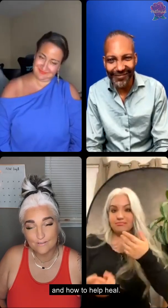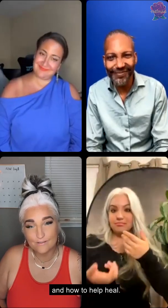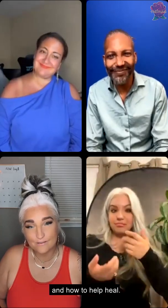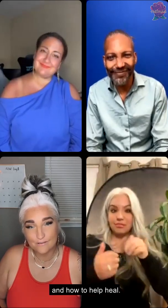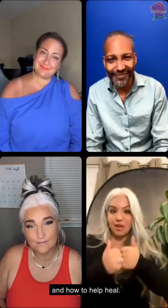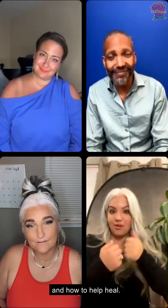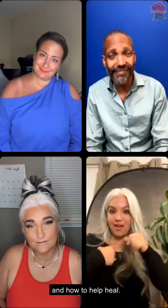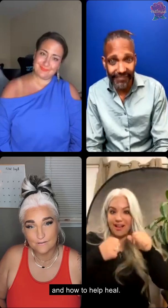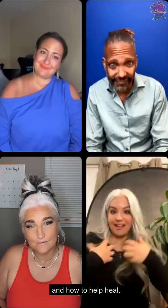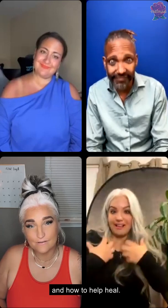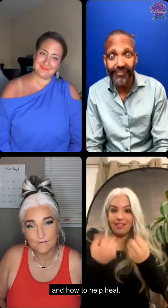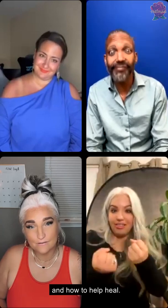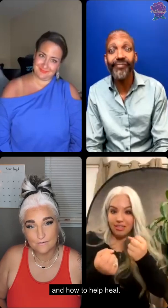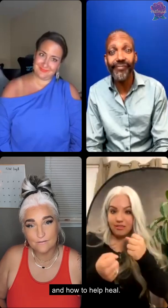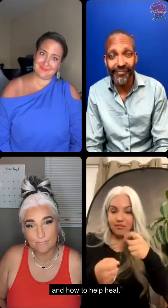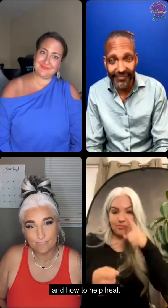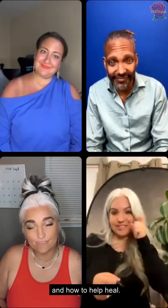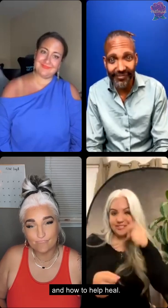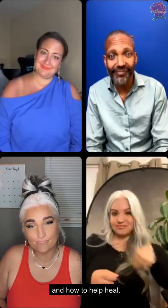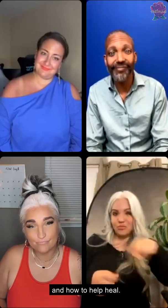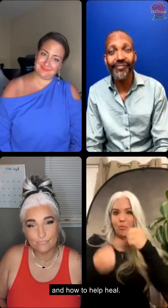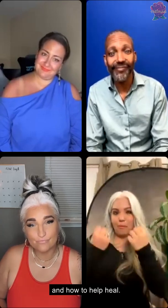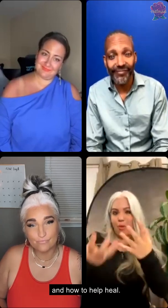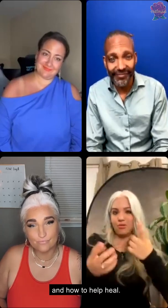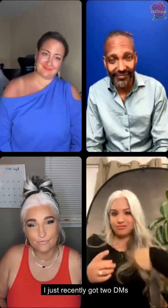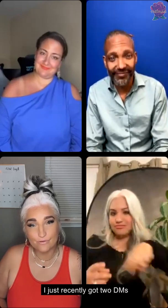could support and how to help heal.